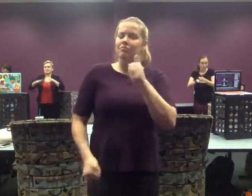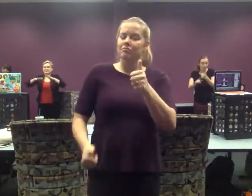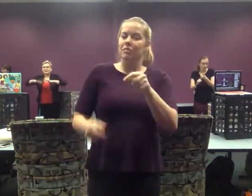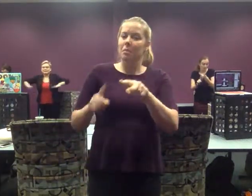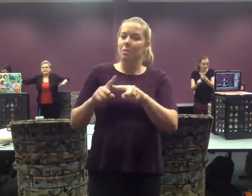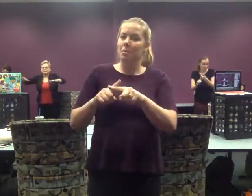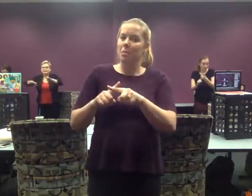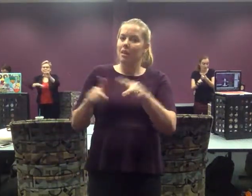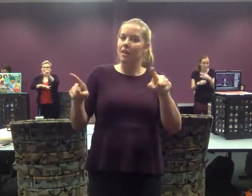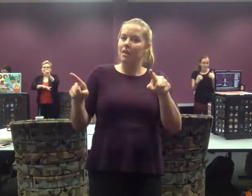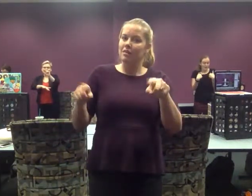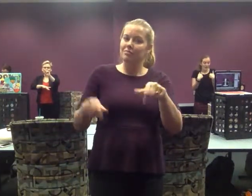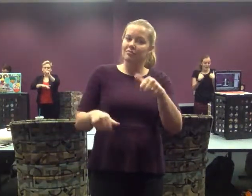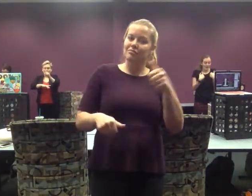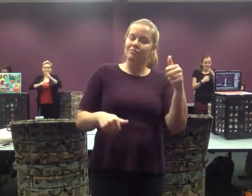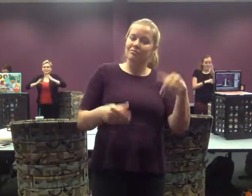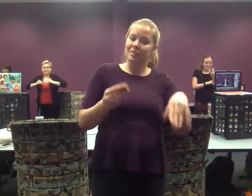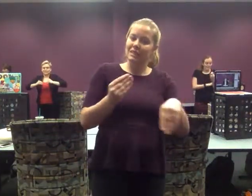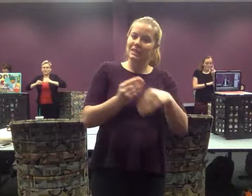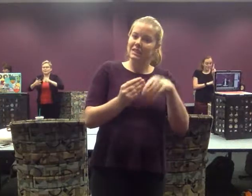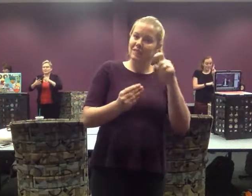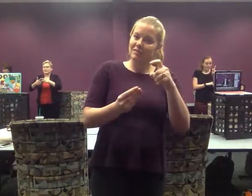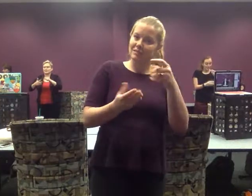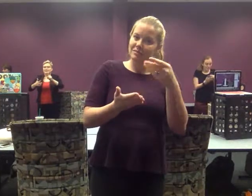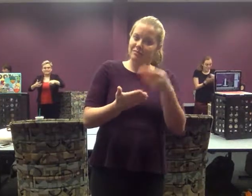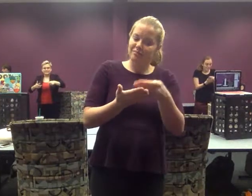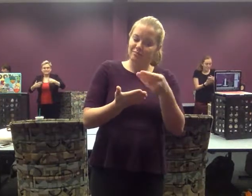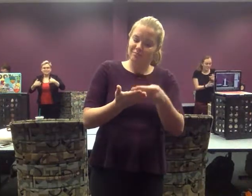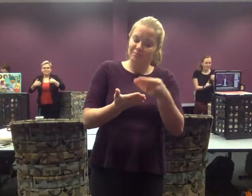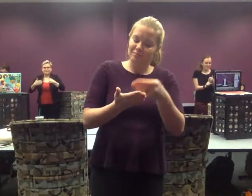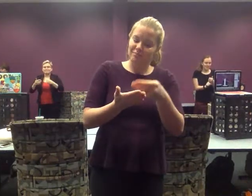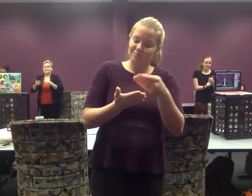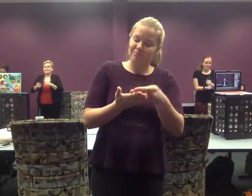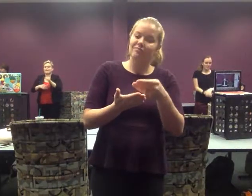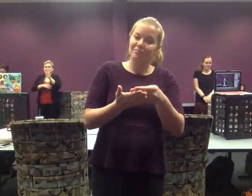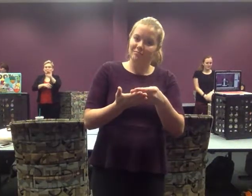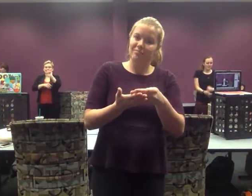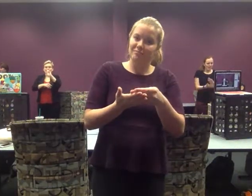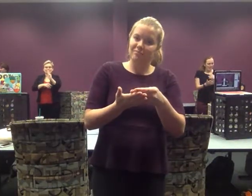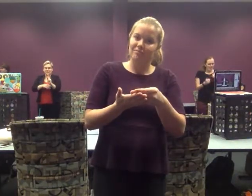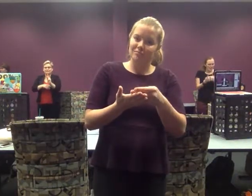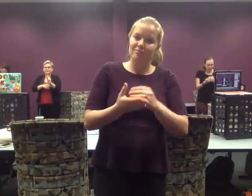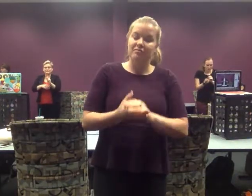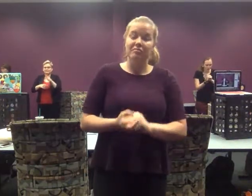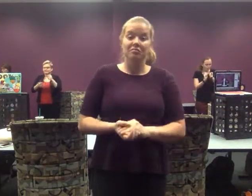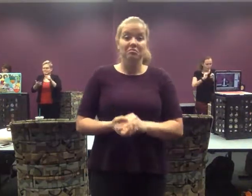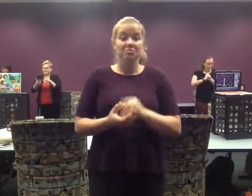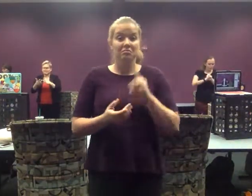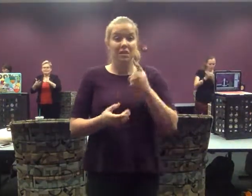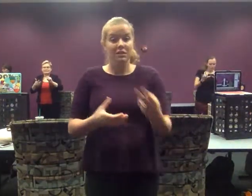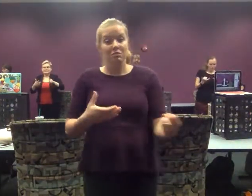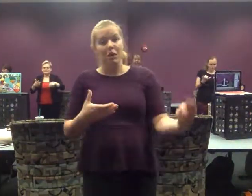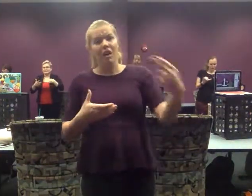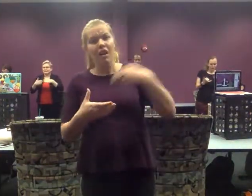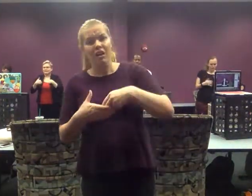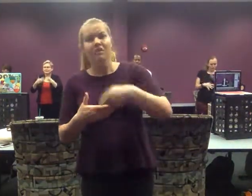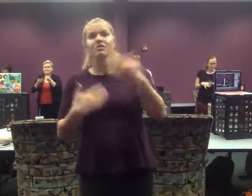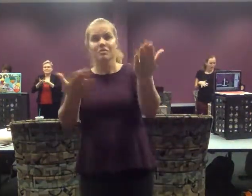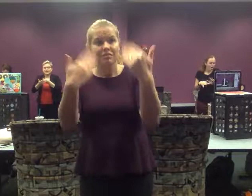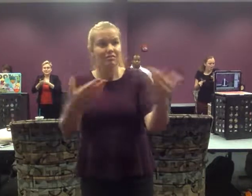to the point where all of us now are encouraged to participate, whether we do or not? Well, the good thing about this last election is we got